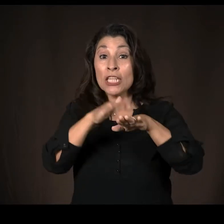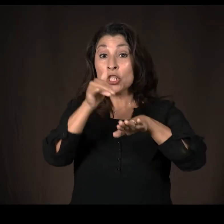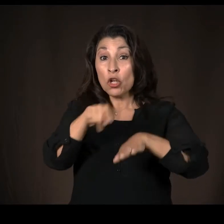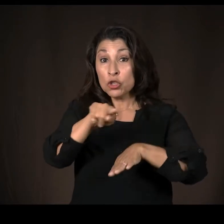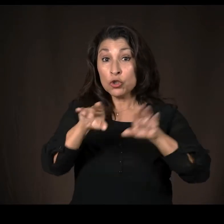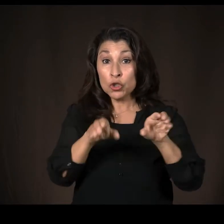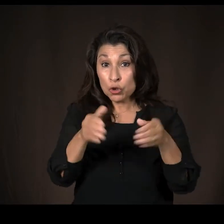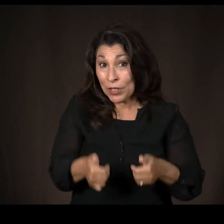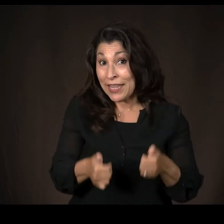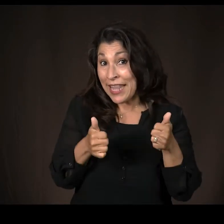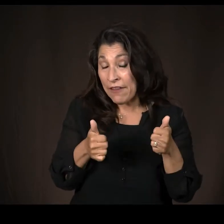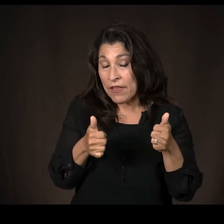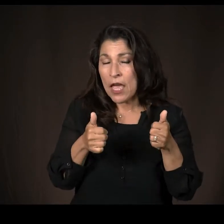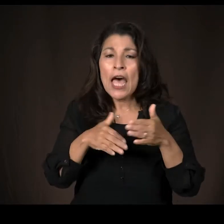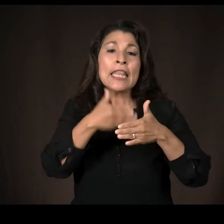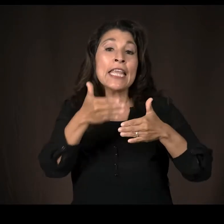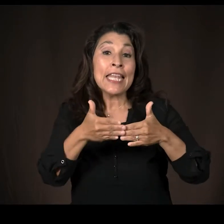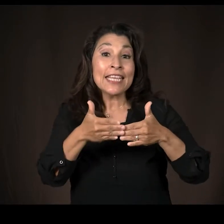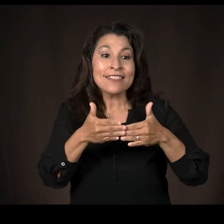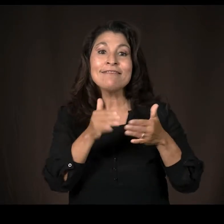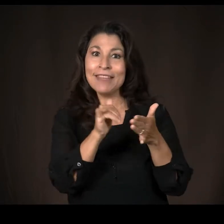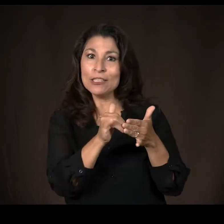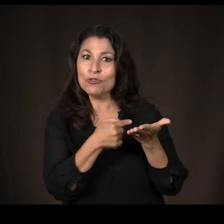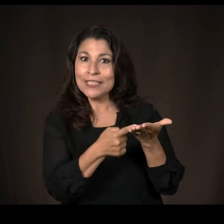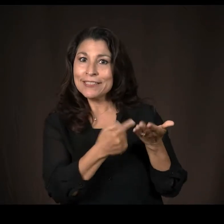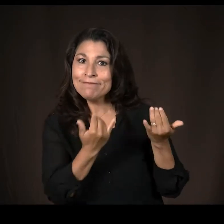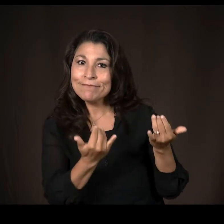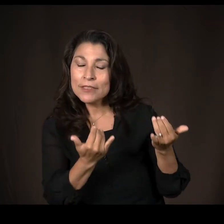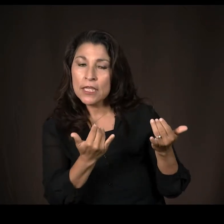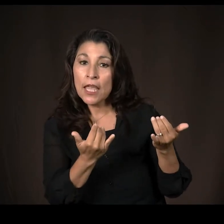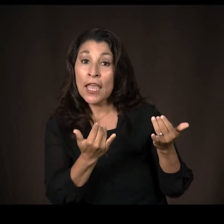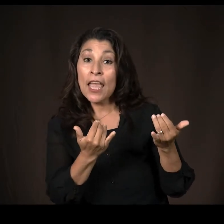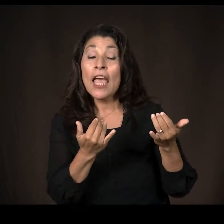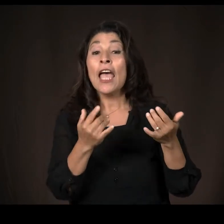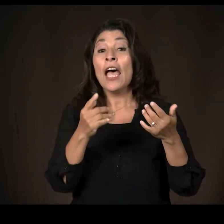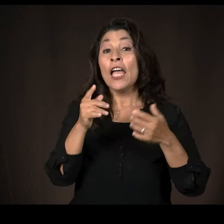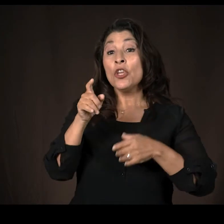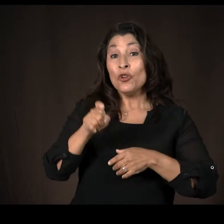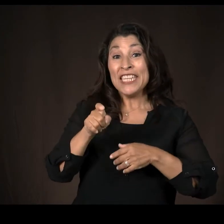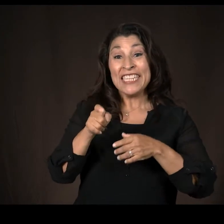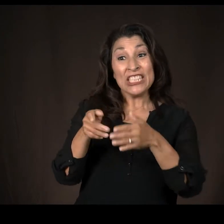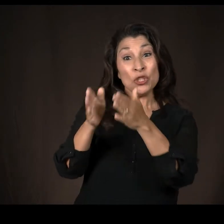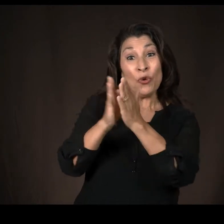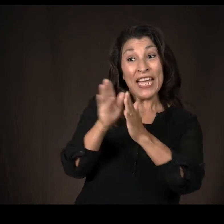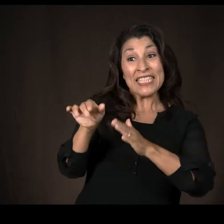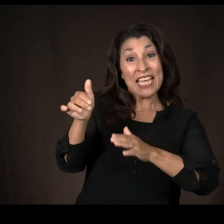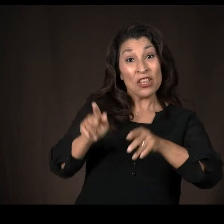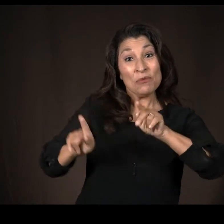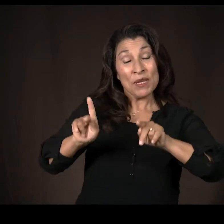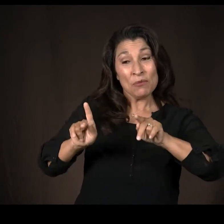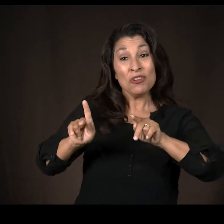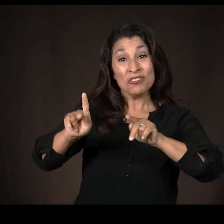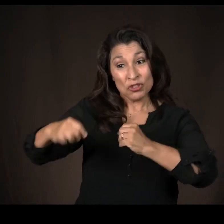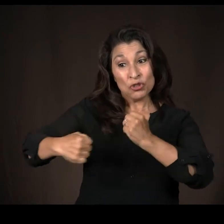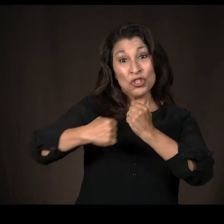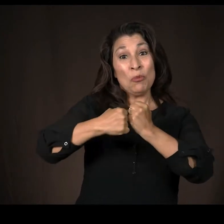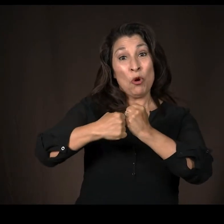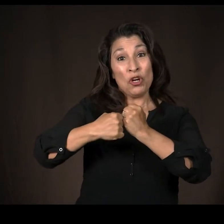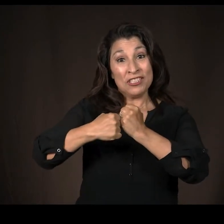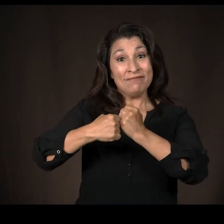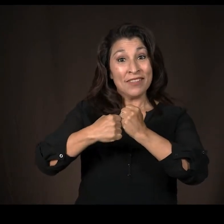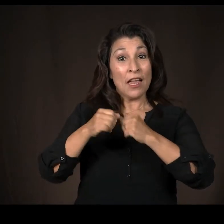life, the next step, and that's what we're going to talk about today, is to enlist others who can support your